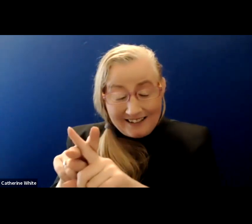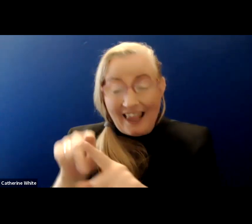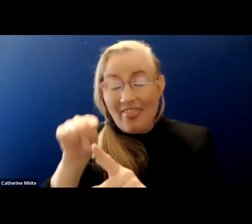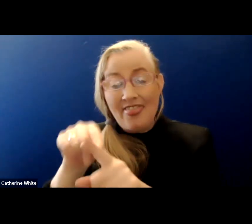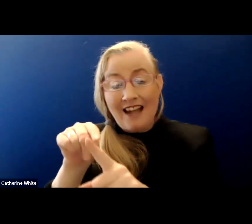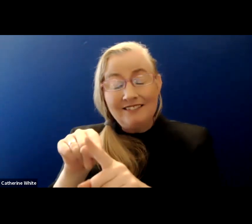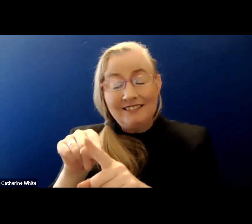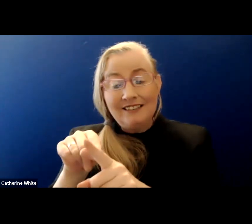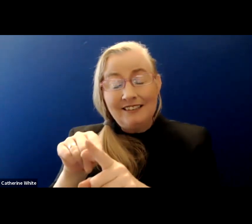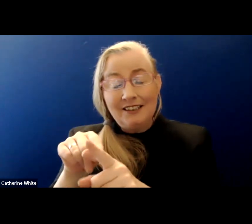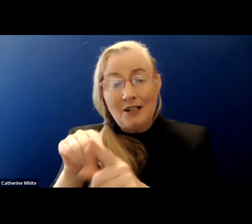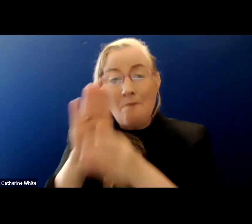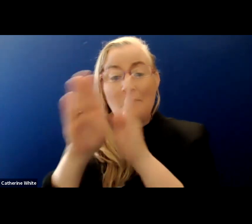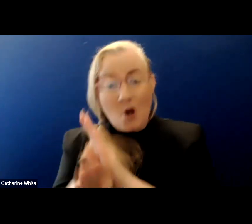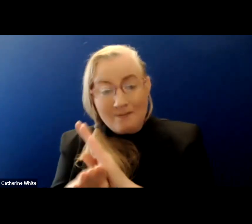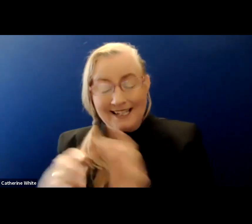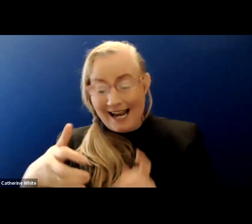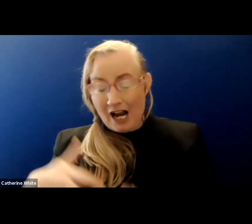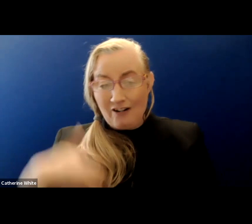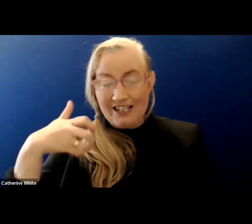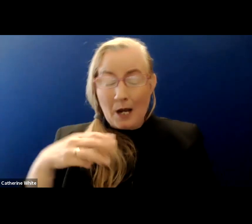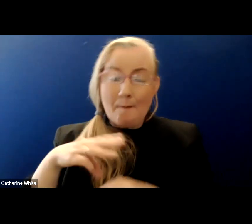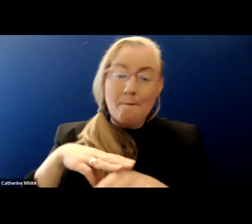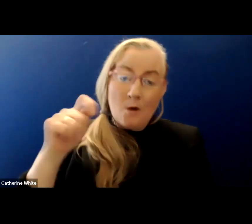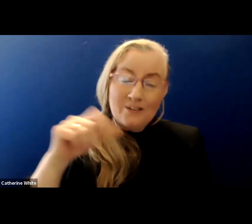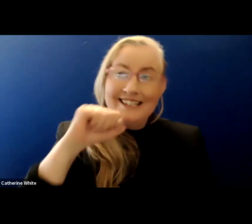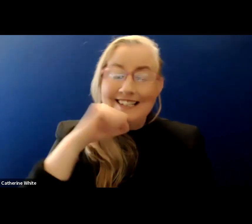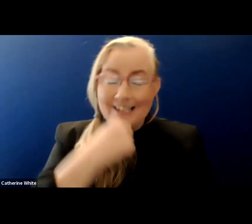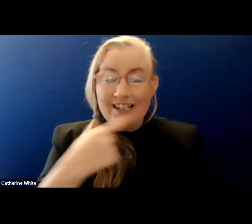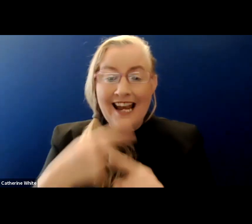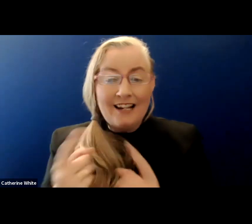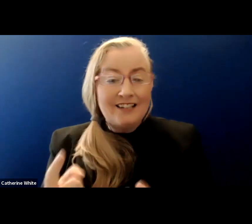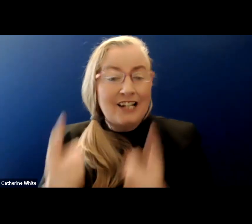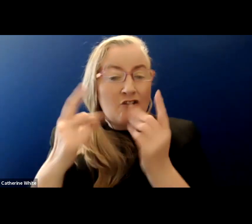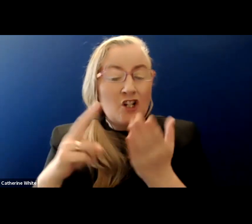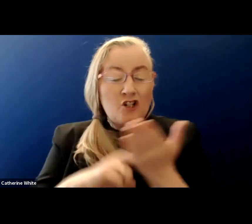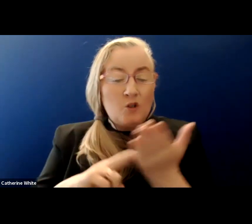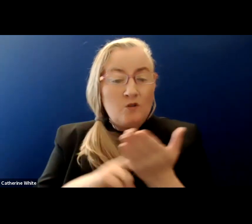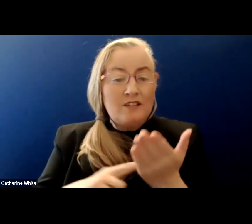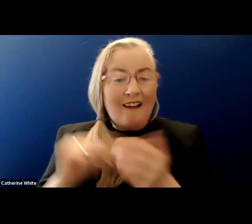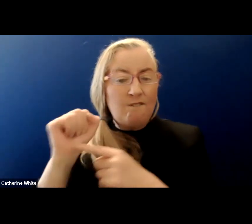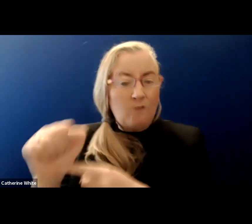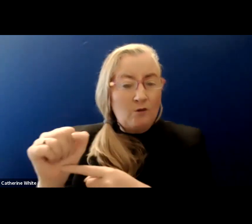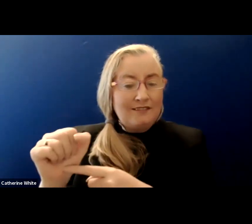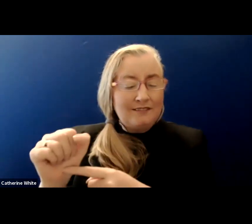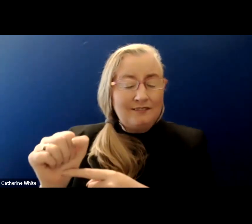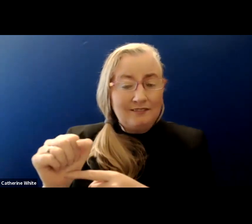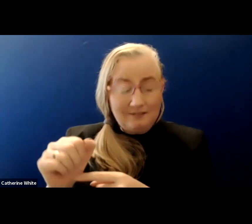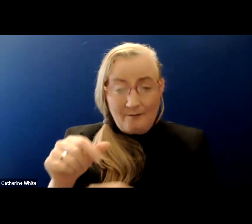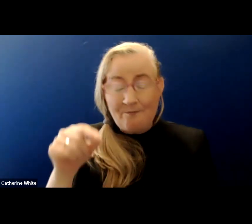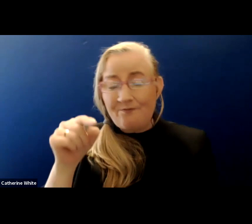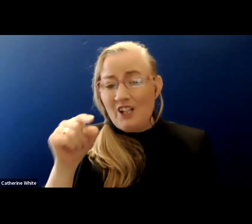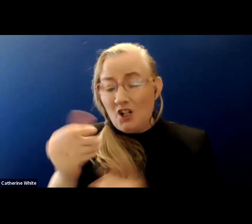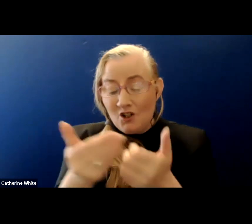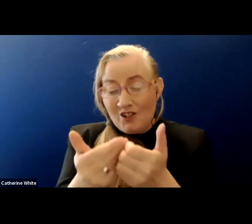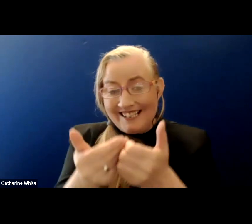constitute aggression as the most serious and dangerous illegal use of force. And this distinction